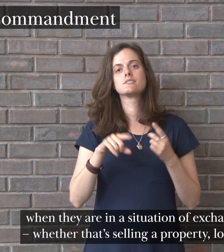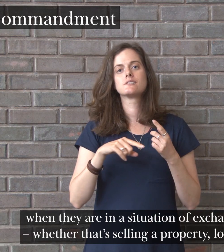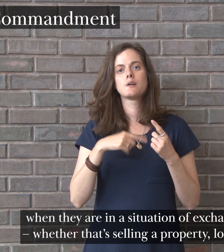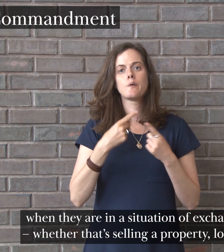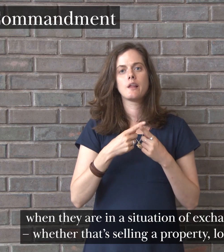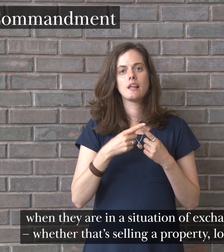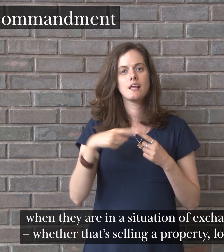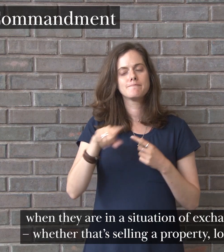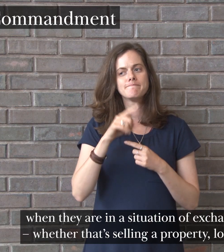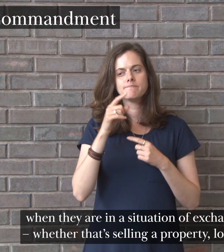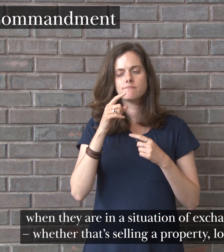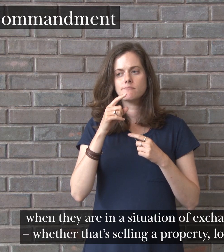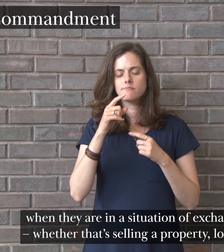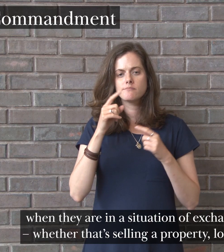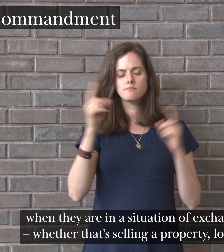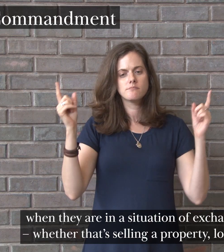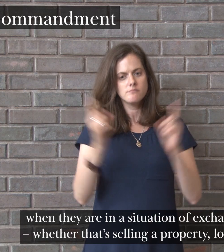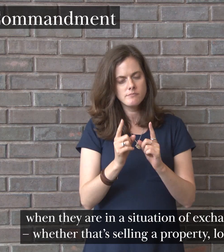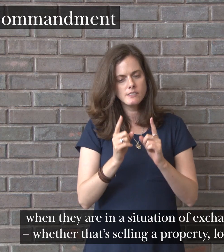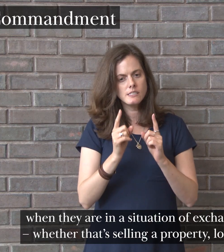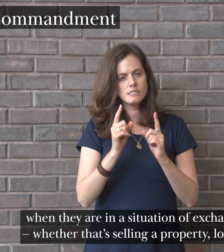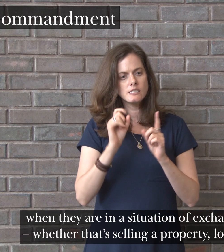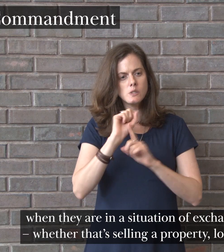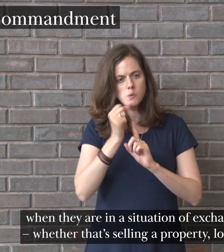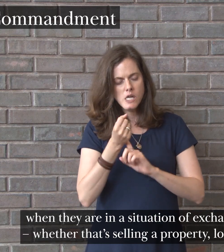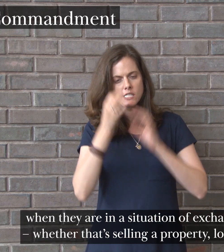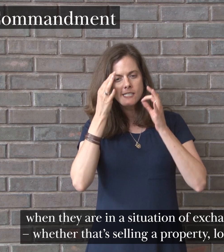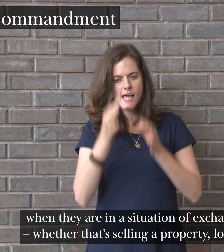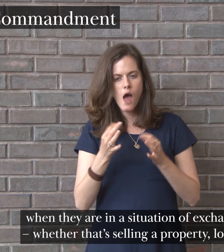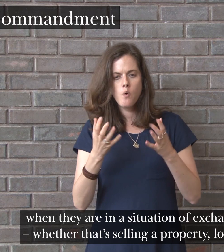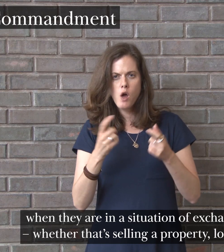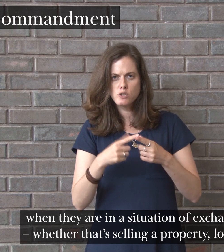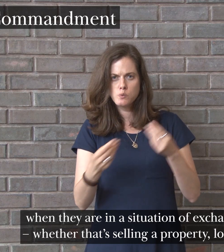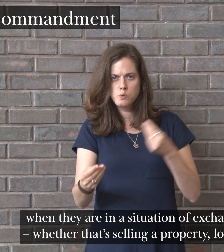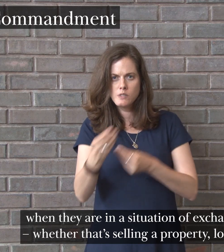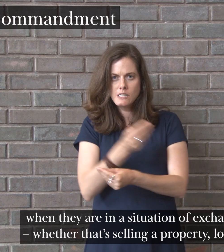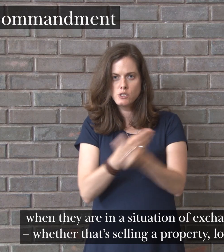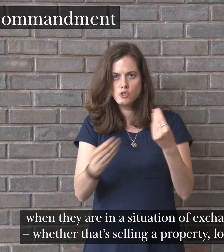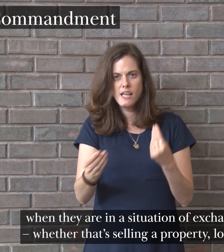When they are in a situation of exchanging things, whether that's selling a property,